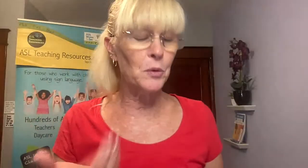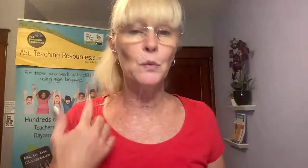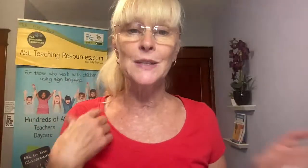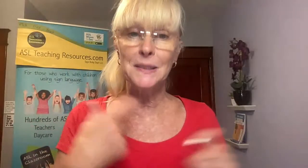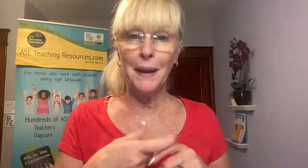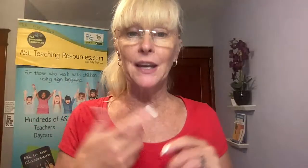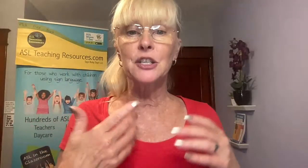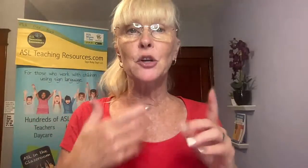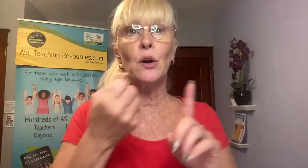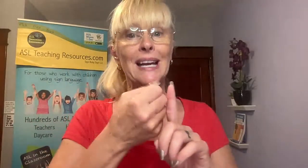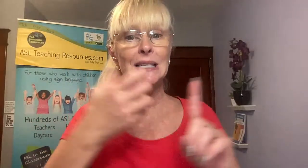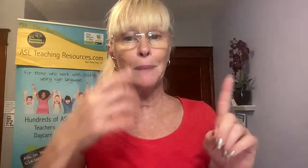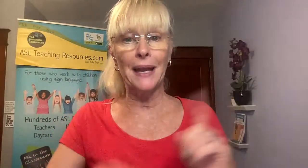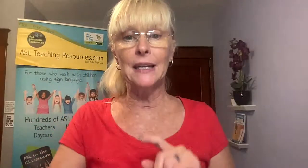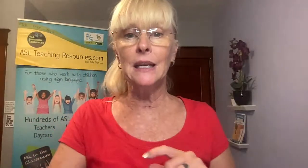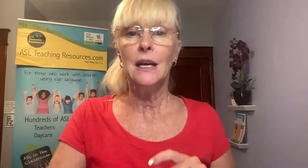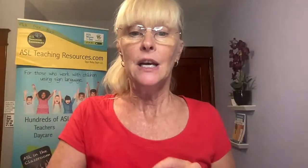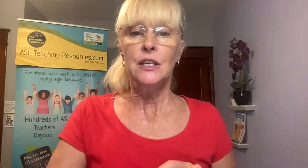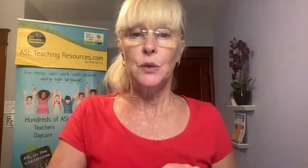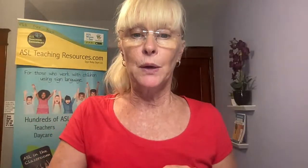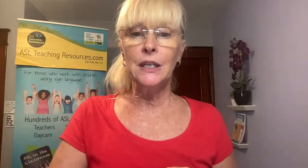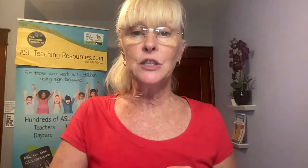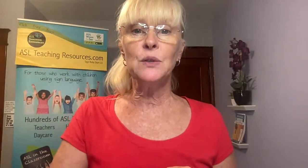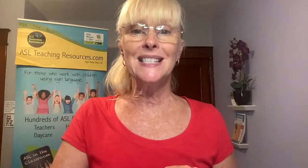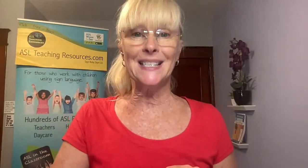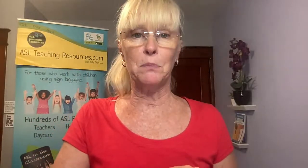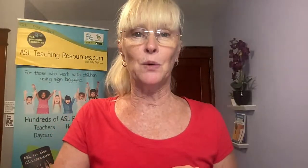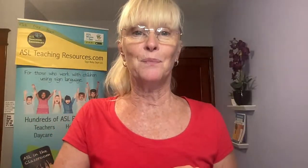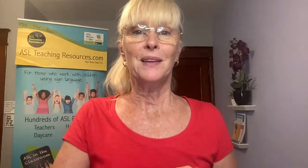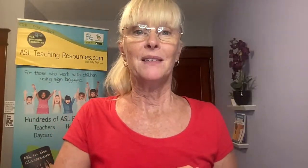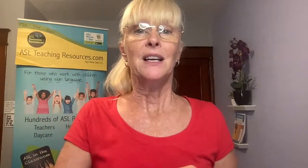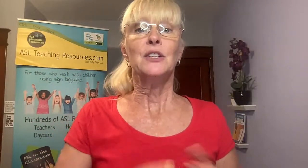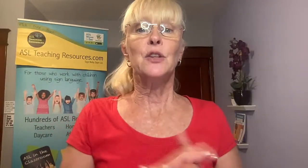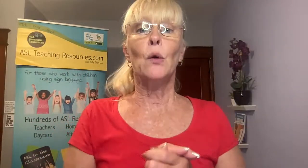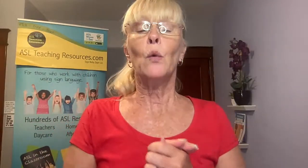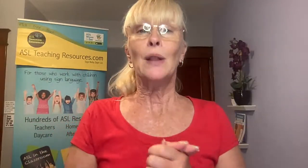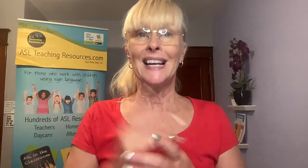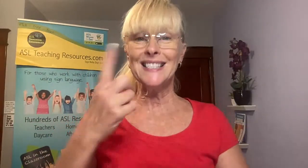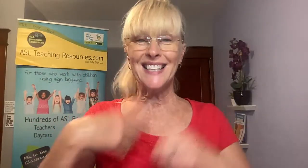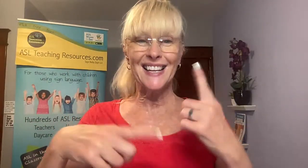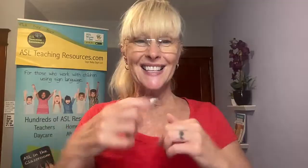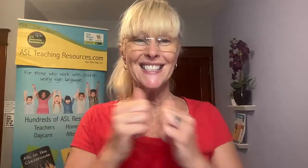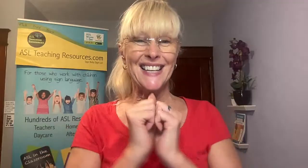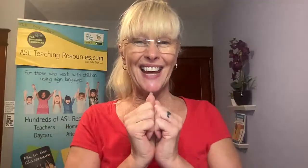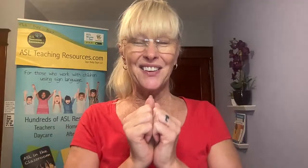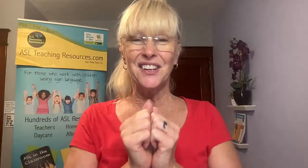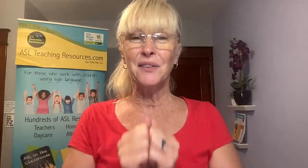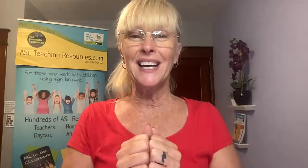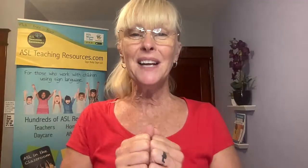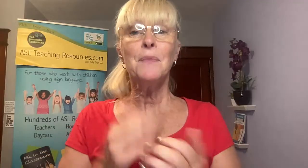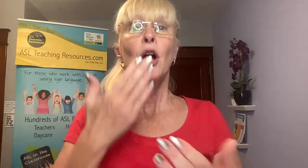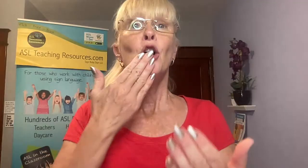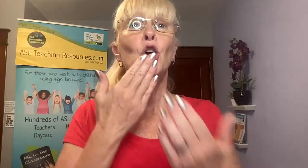with Spanish or expanded. So we're going to do the simple. So let's sign this together. Are you ready?